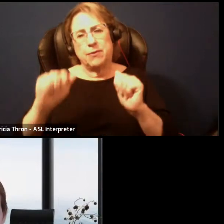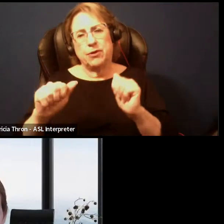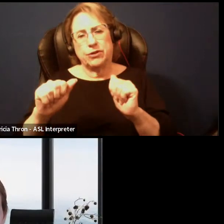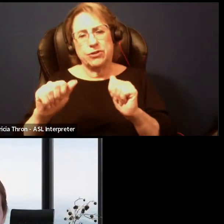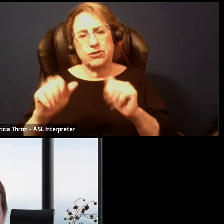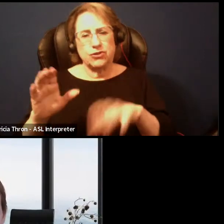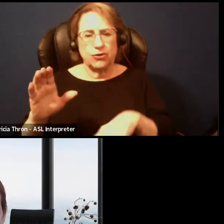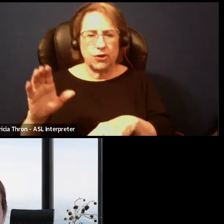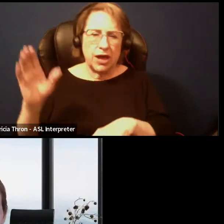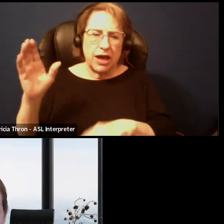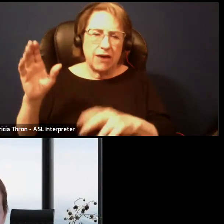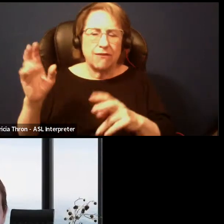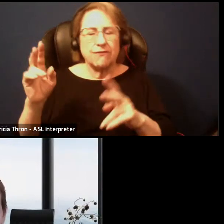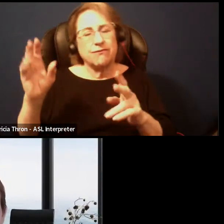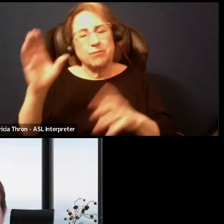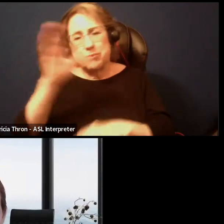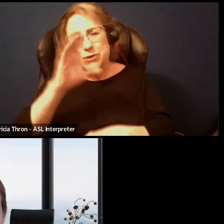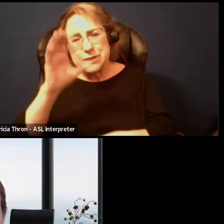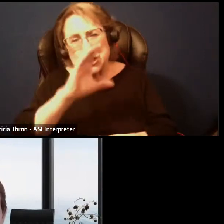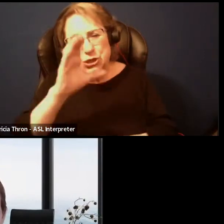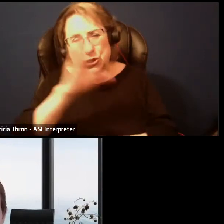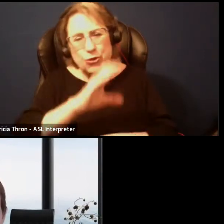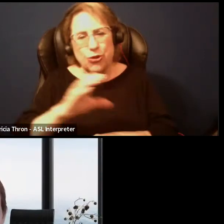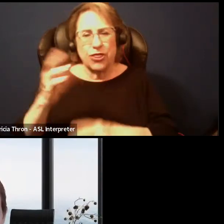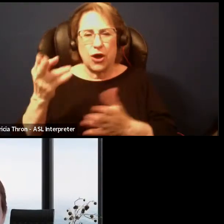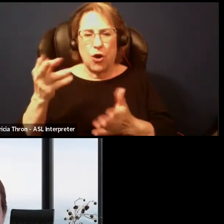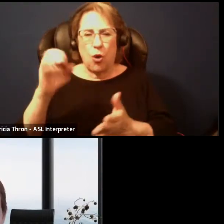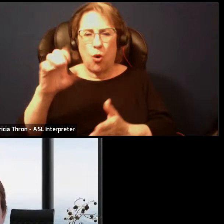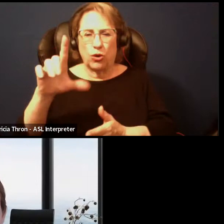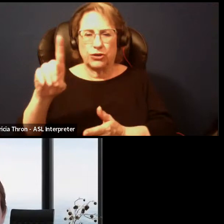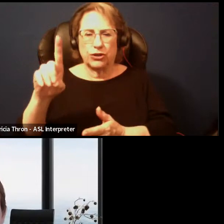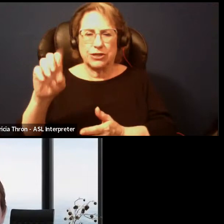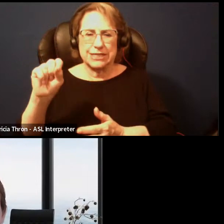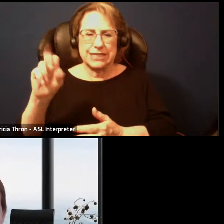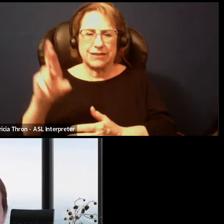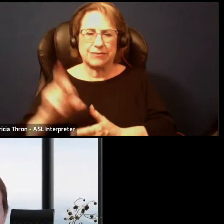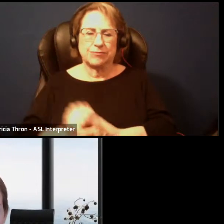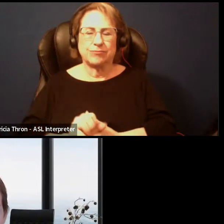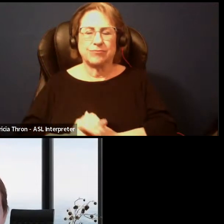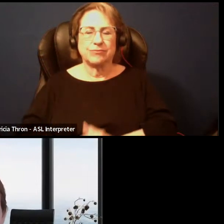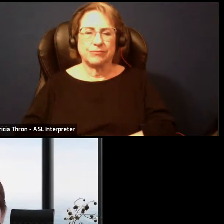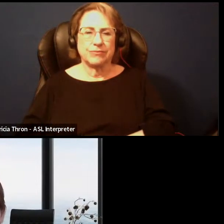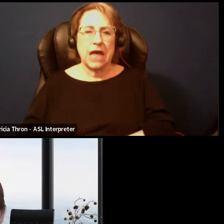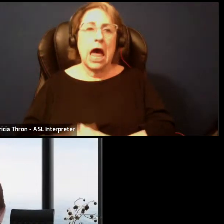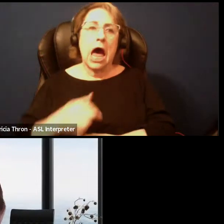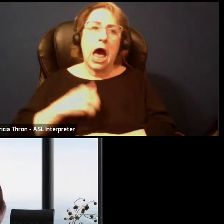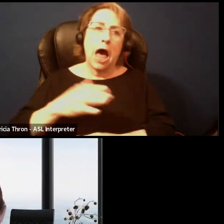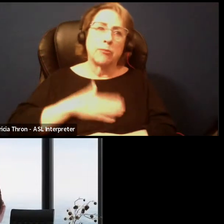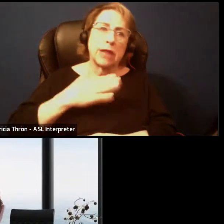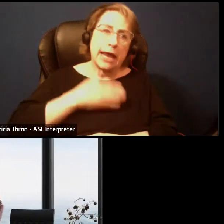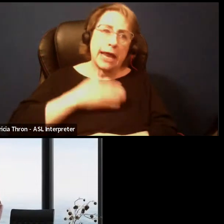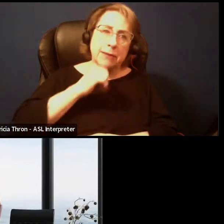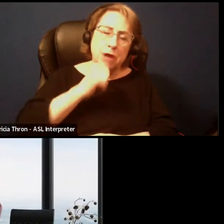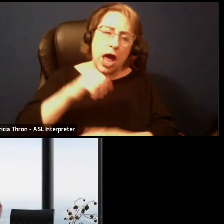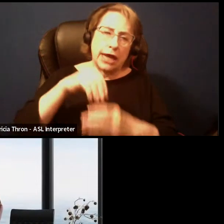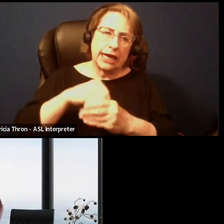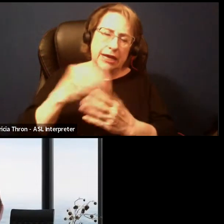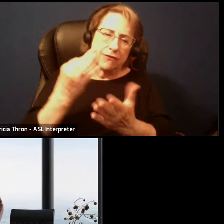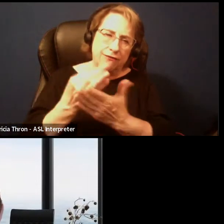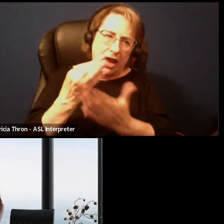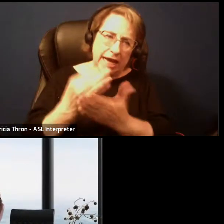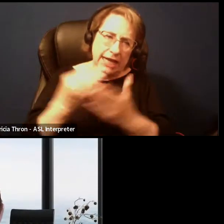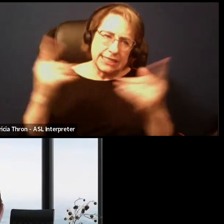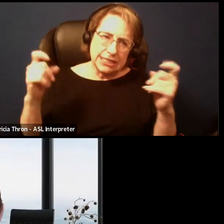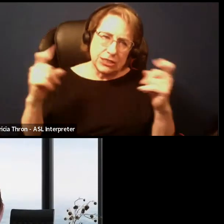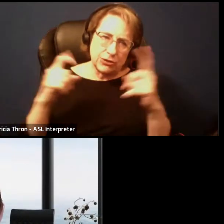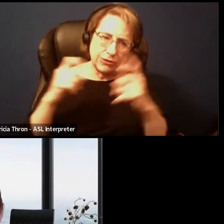more complex than I thought, to be honest with you. Glad I'm not in finance. I do want to go kind